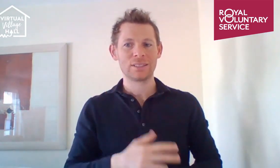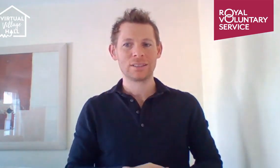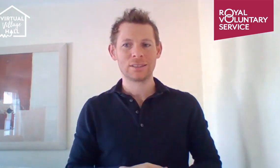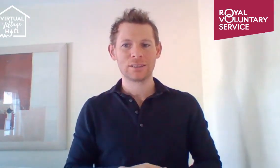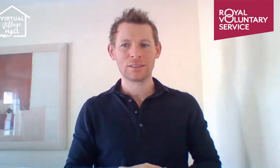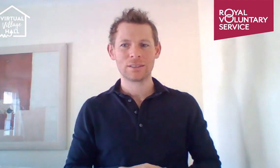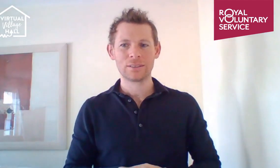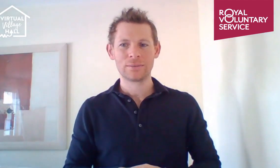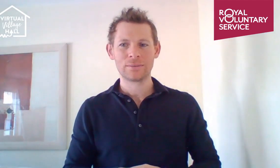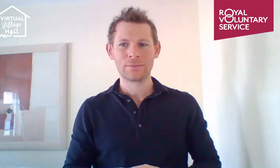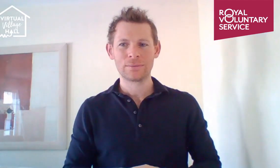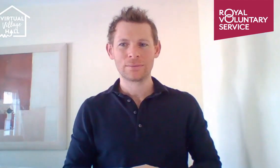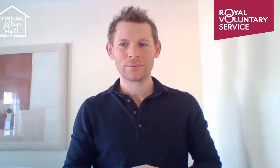Number 3